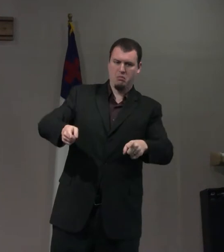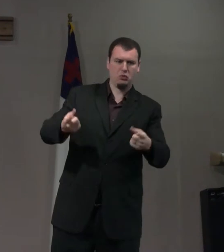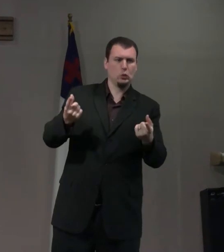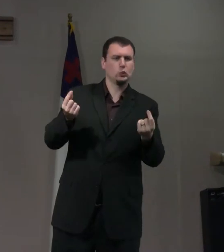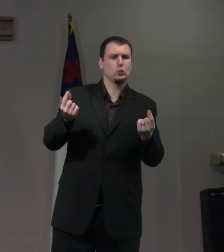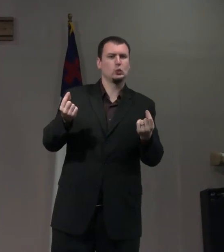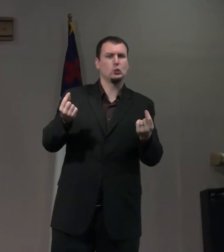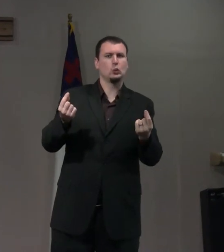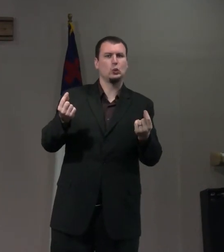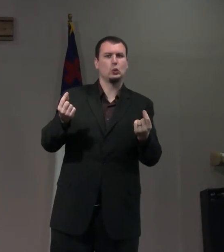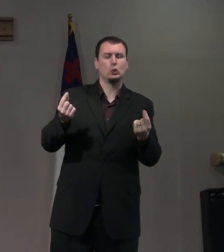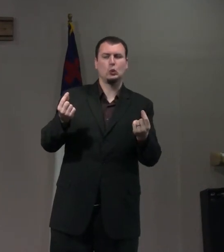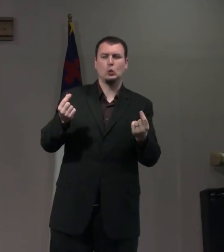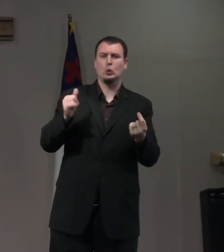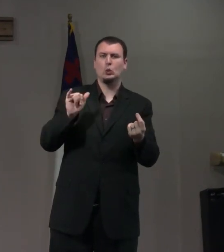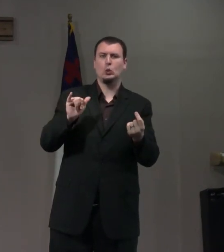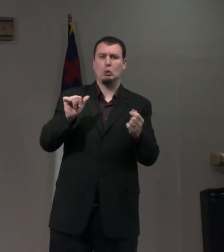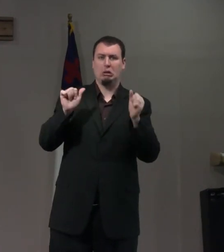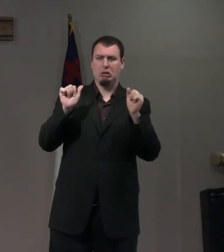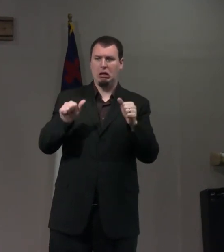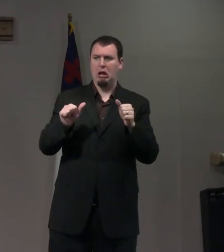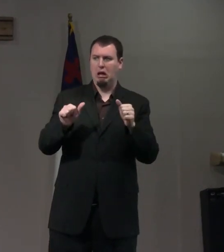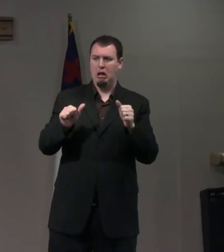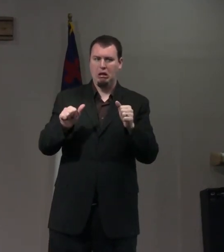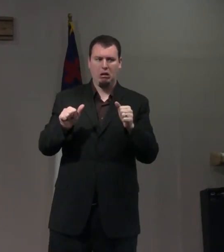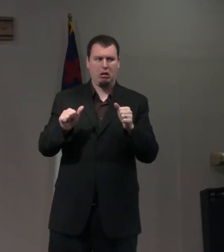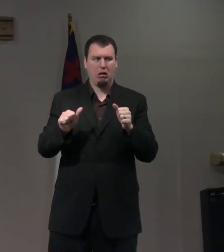When a problem happens, what do?